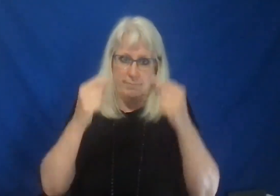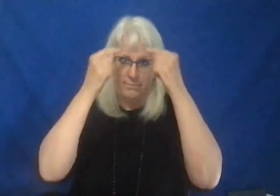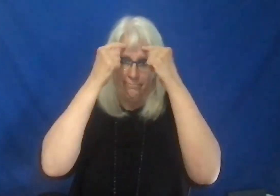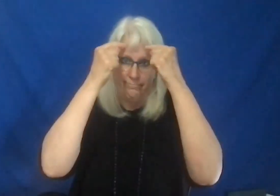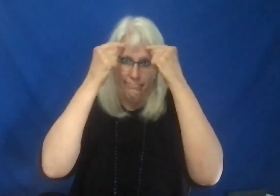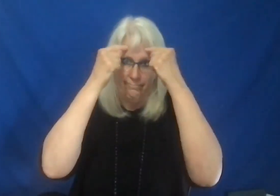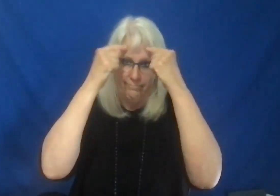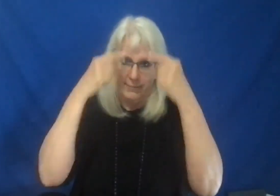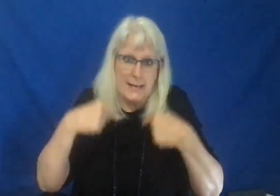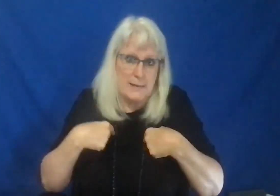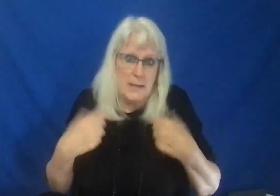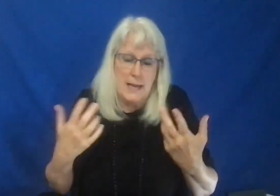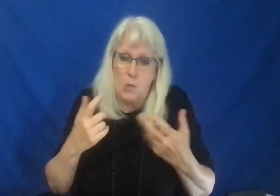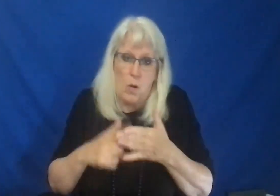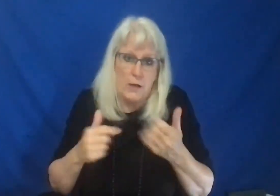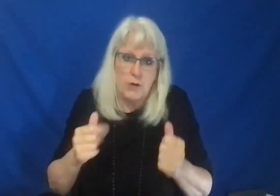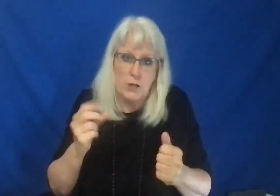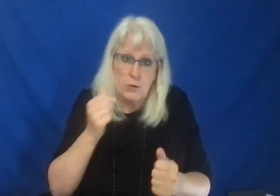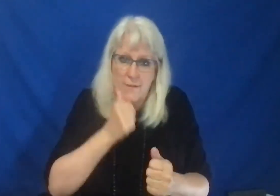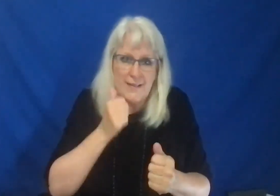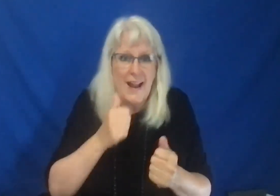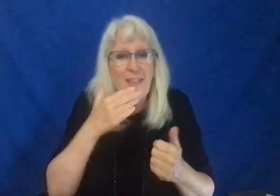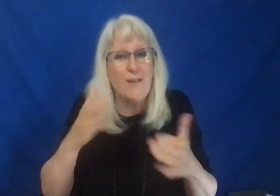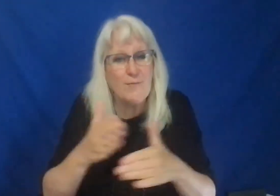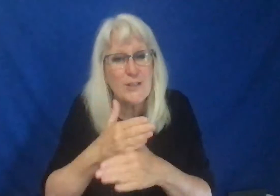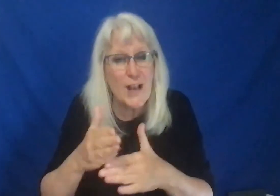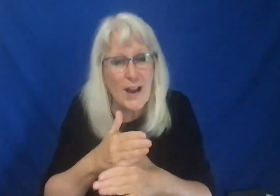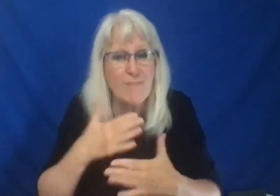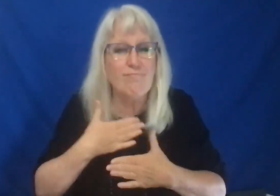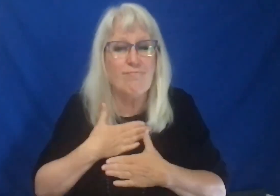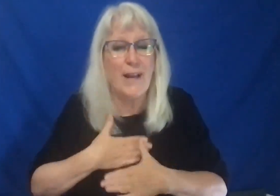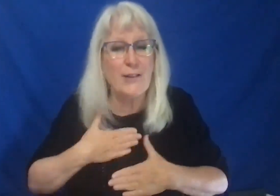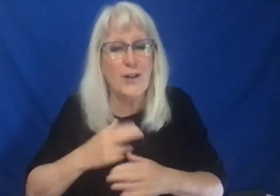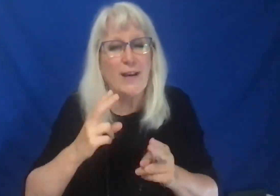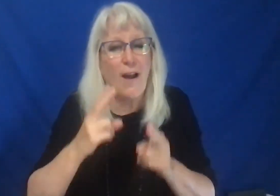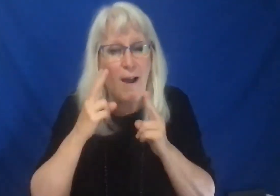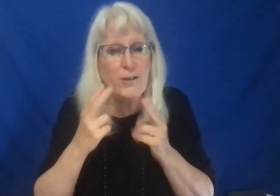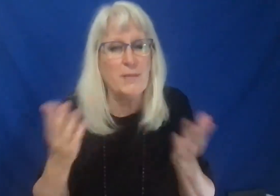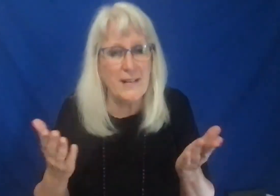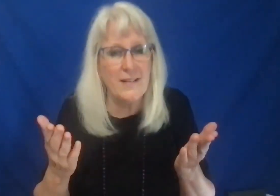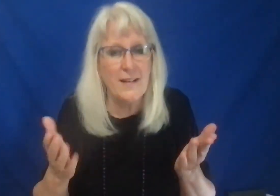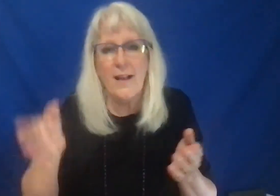daily basis. So thank you for letting me share. And it's been a pleasure and an honor, and God bless and keep you.